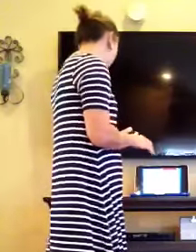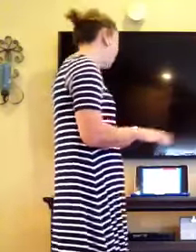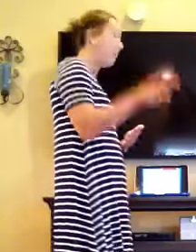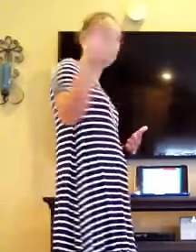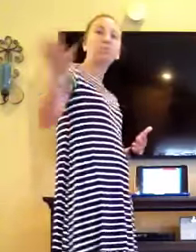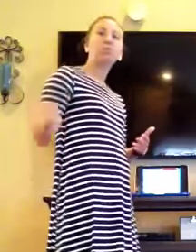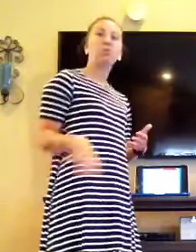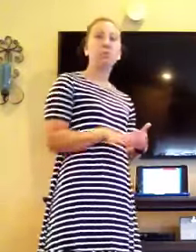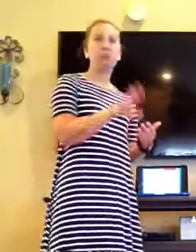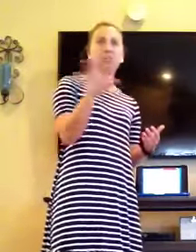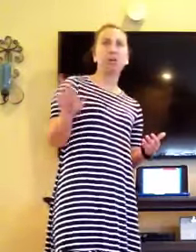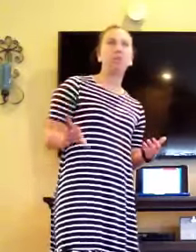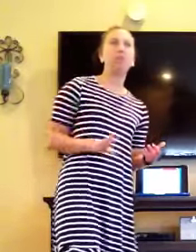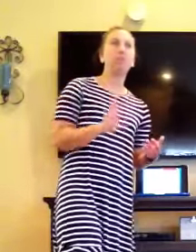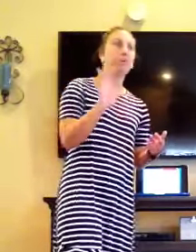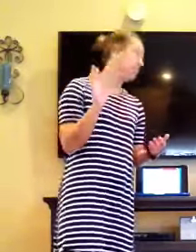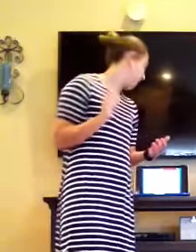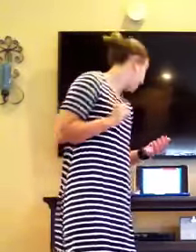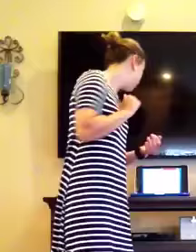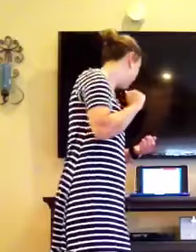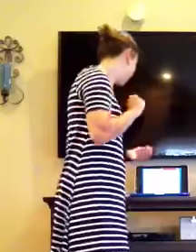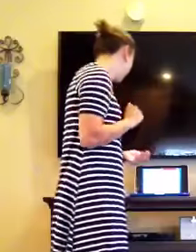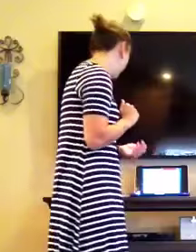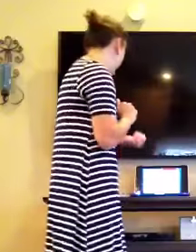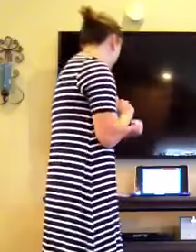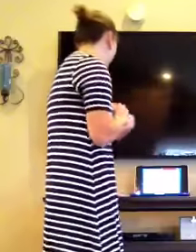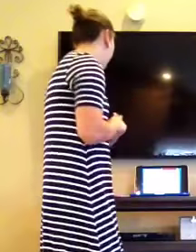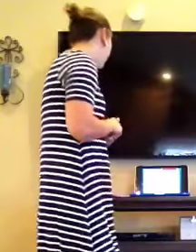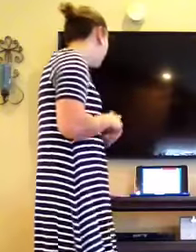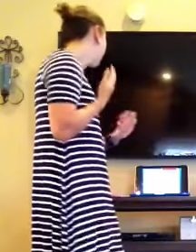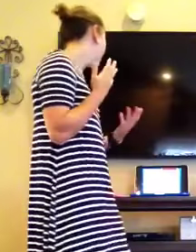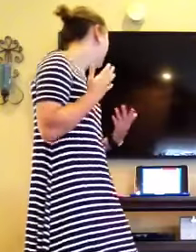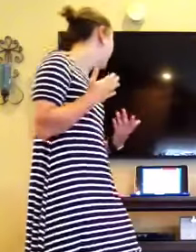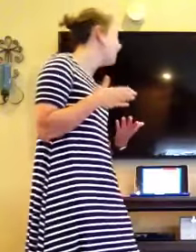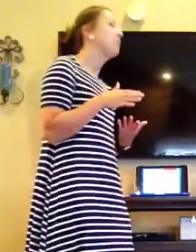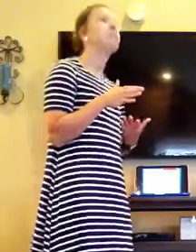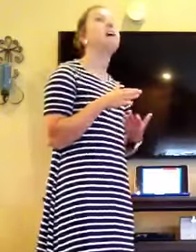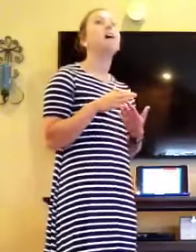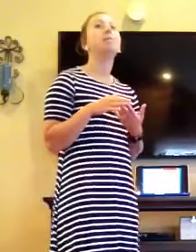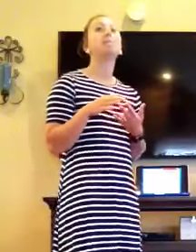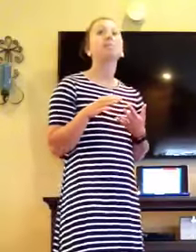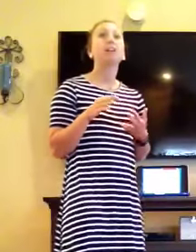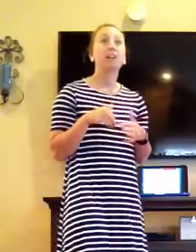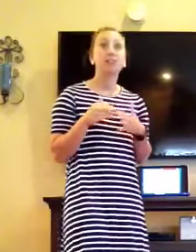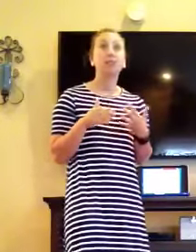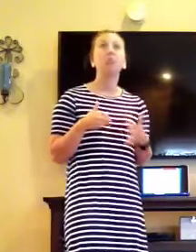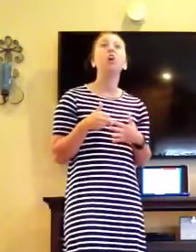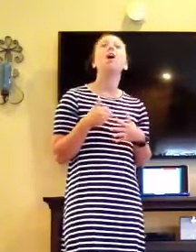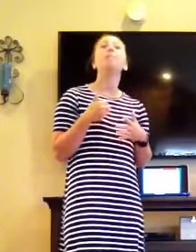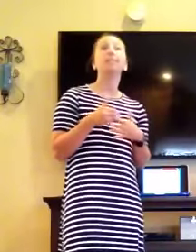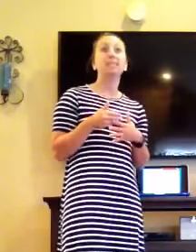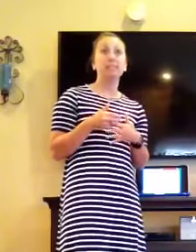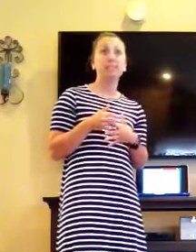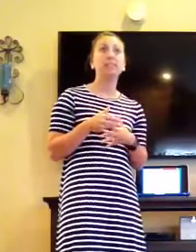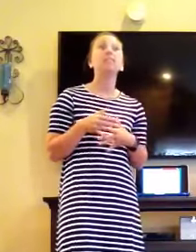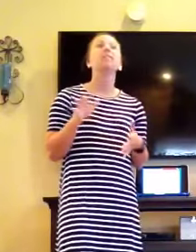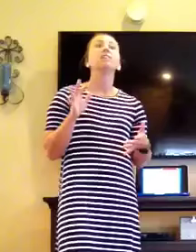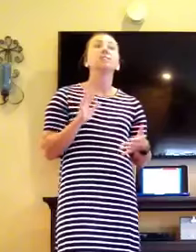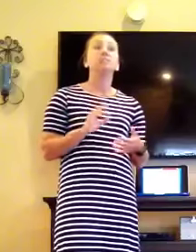going to brainstorm and share with the group at your table. And then you're going to create a classroom job list.